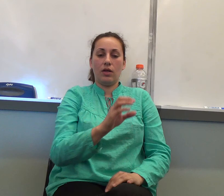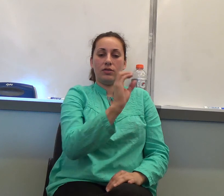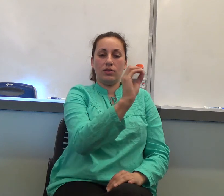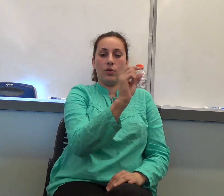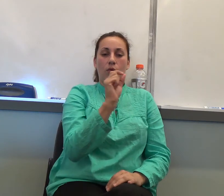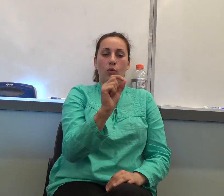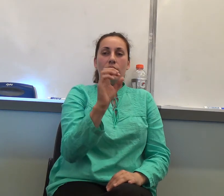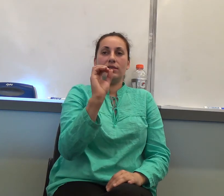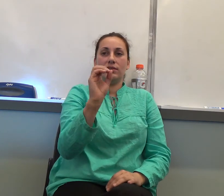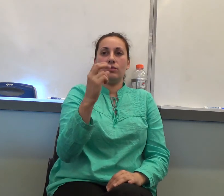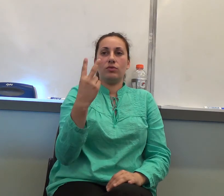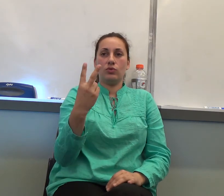0.02143.